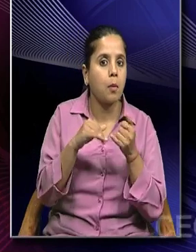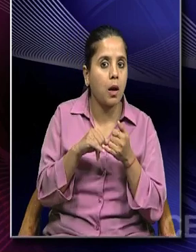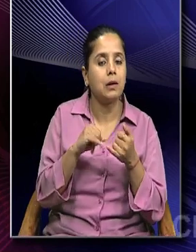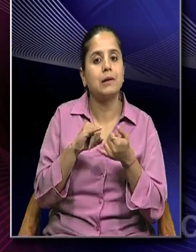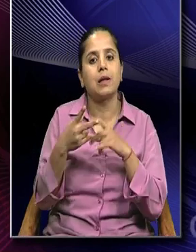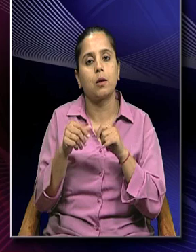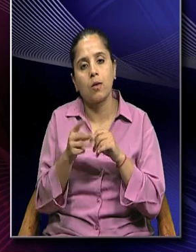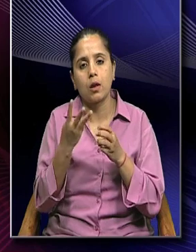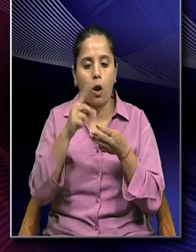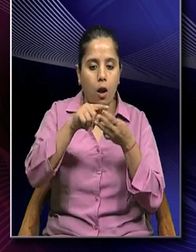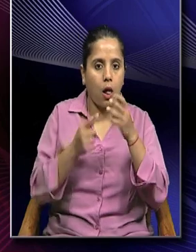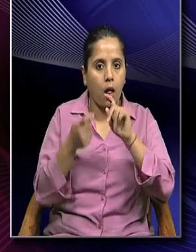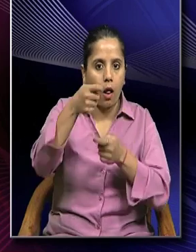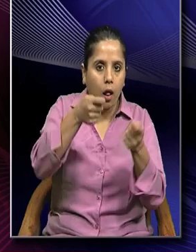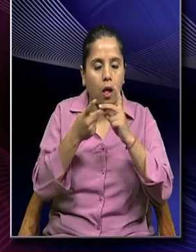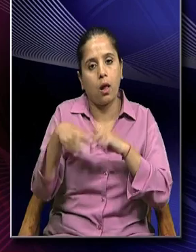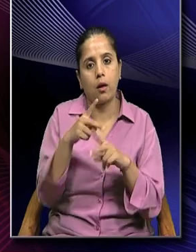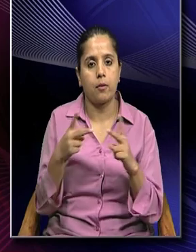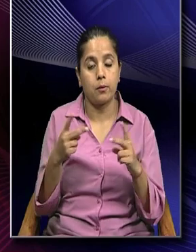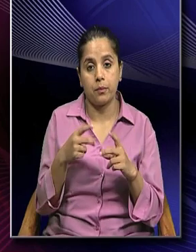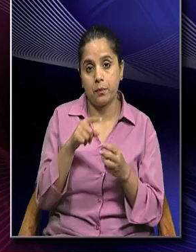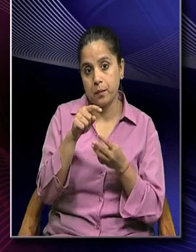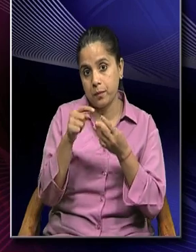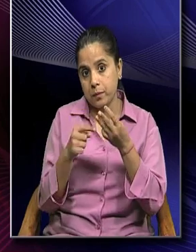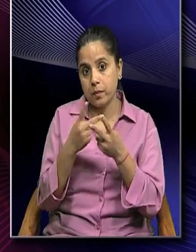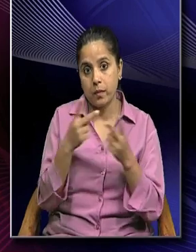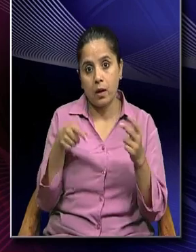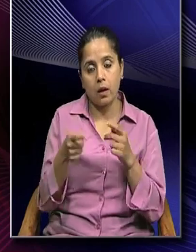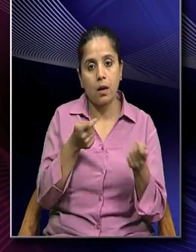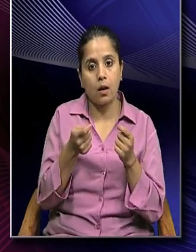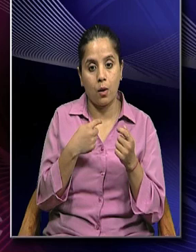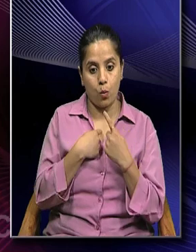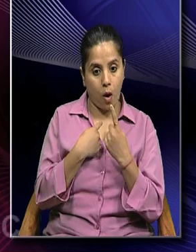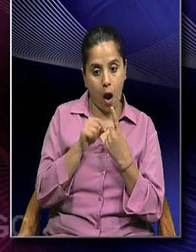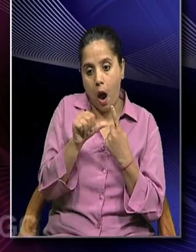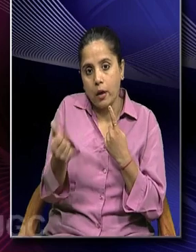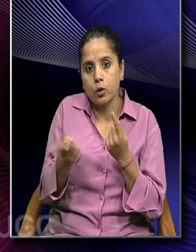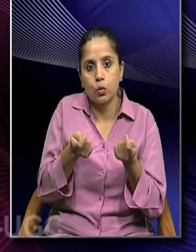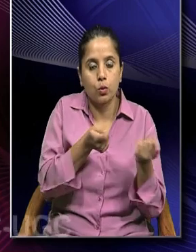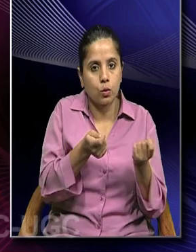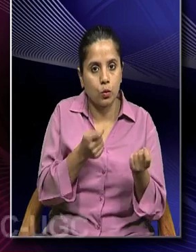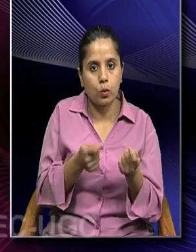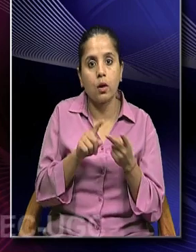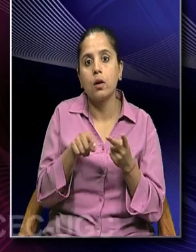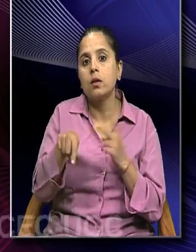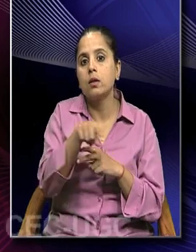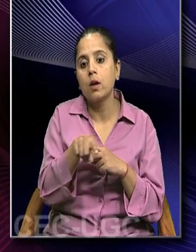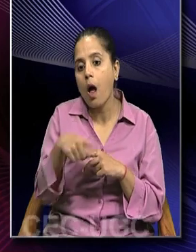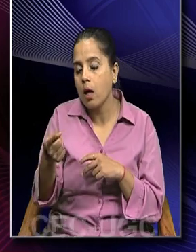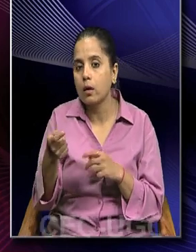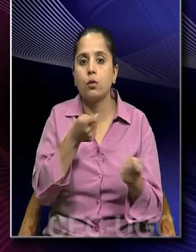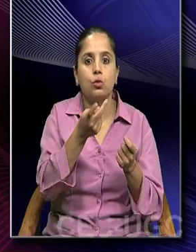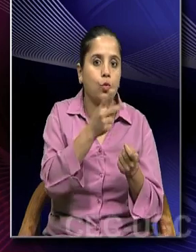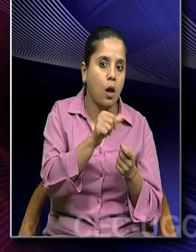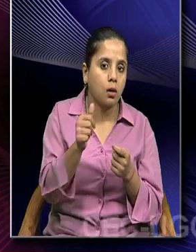sattva and rajas. So, each one of them, they are trying to dominate the other two, predominate the other two. So, they have a tendency